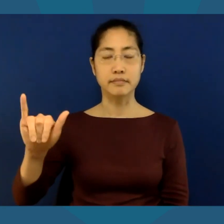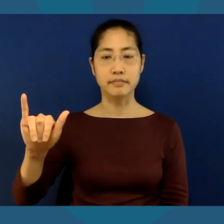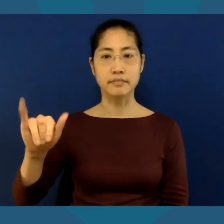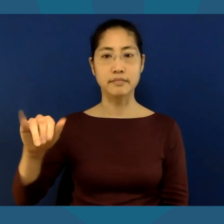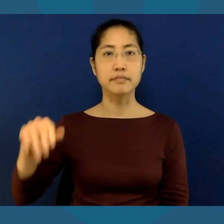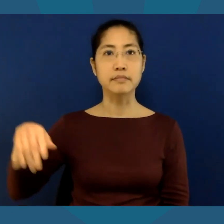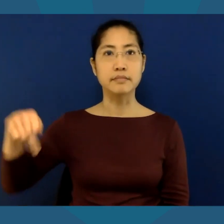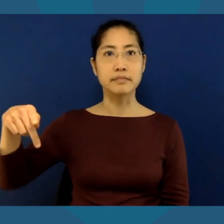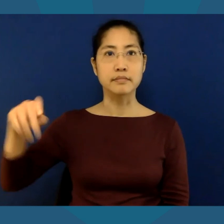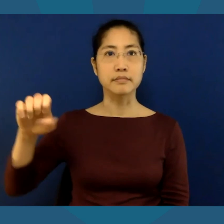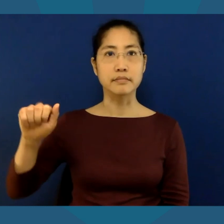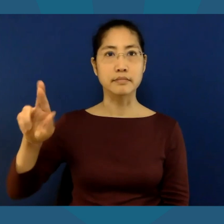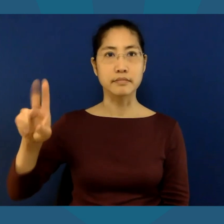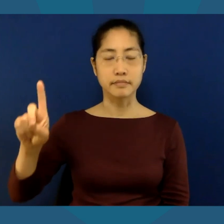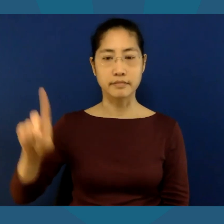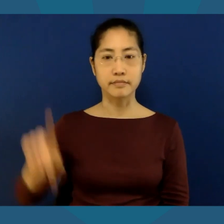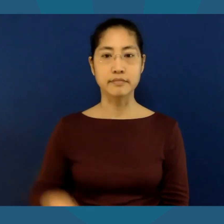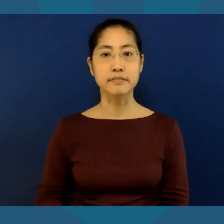Billy Peard.